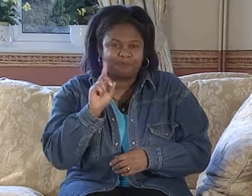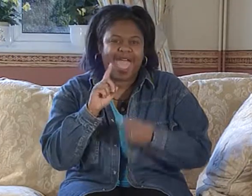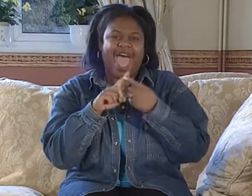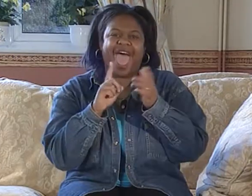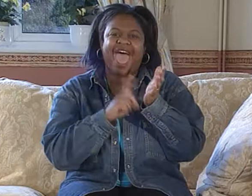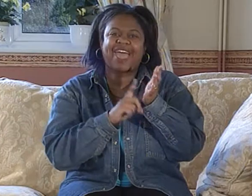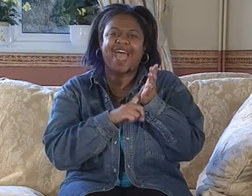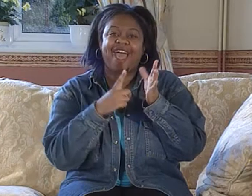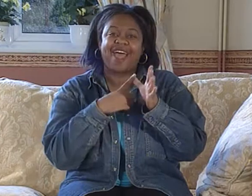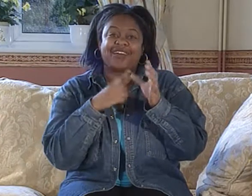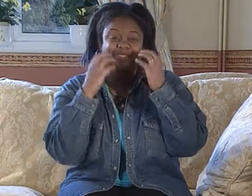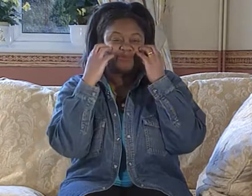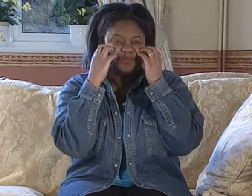There was a girl called Ella.